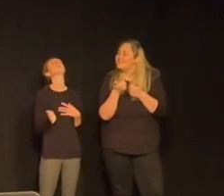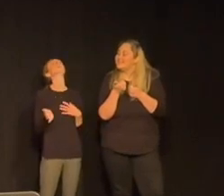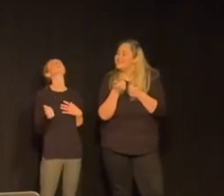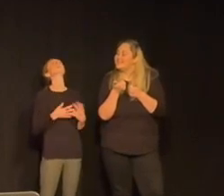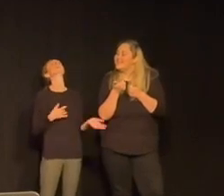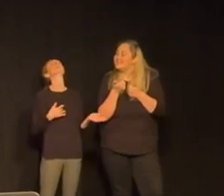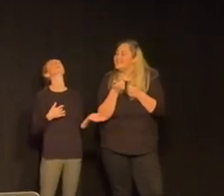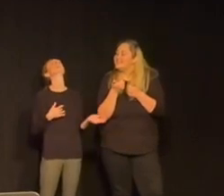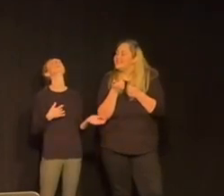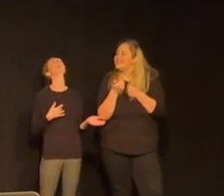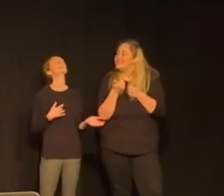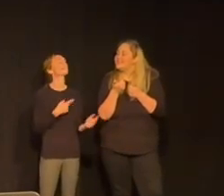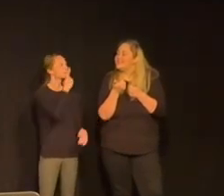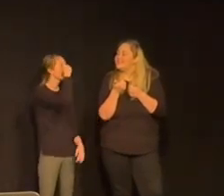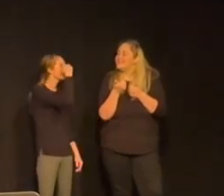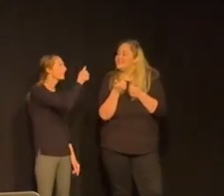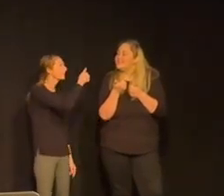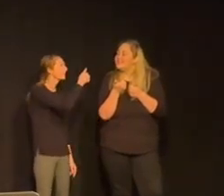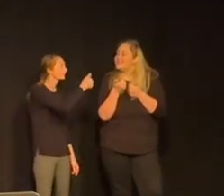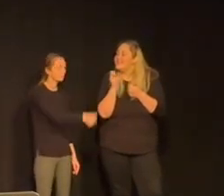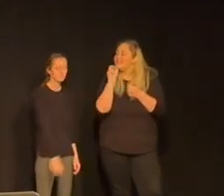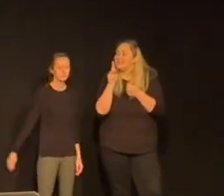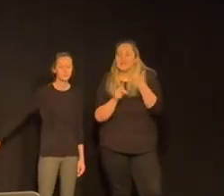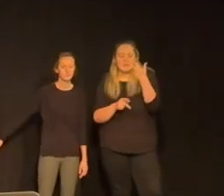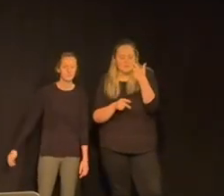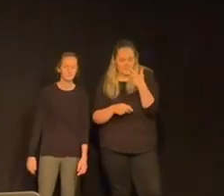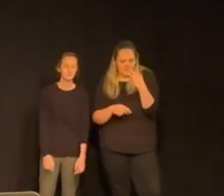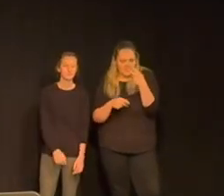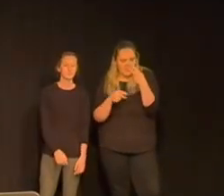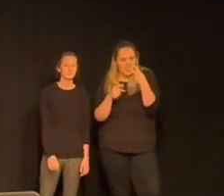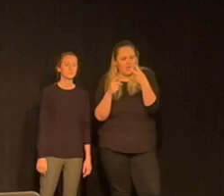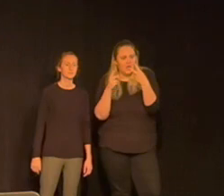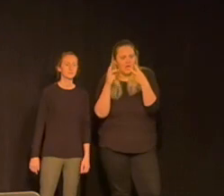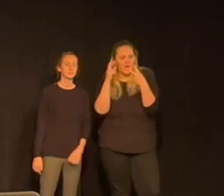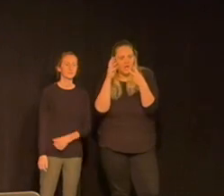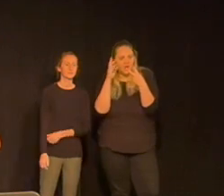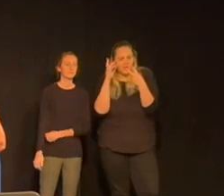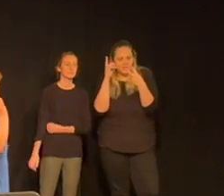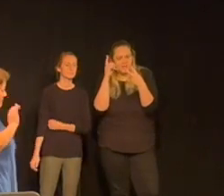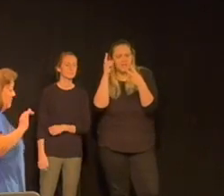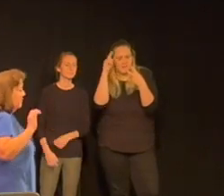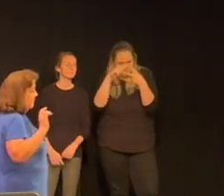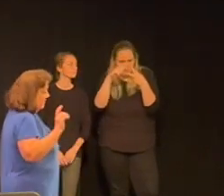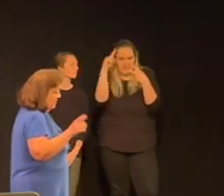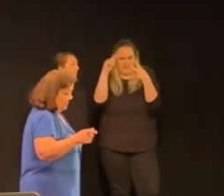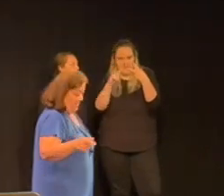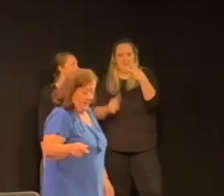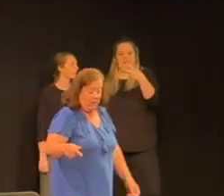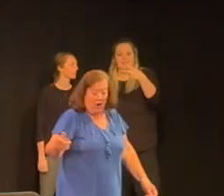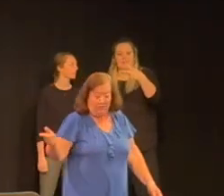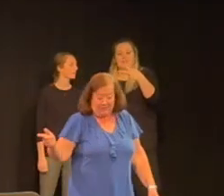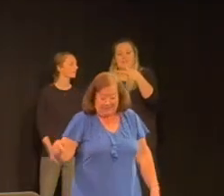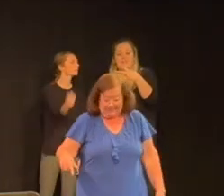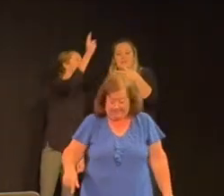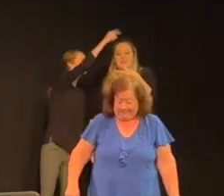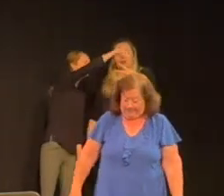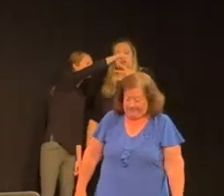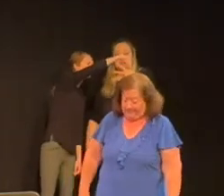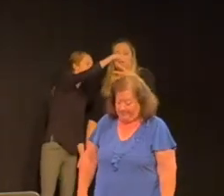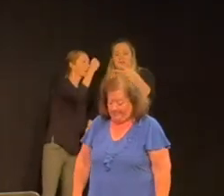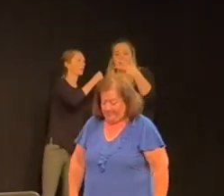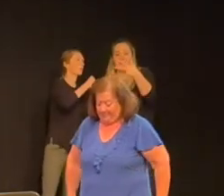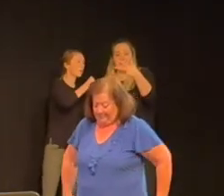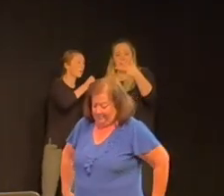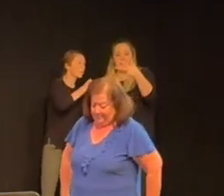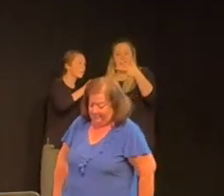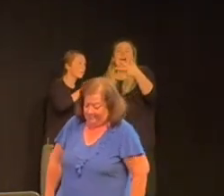Doesn't matter. Just use your own judgment. All right, let's see then. That's a sandwich and a mask. And coffee. Shit,